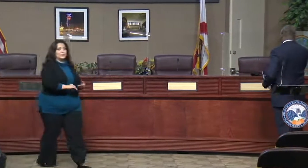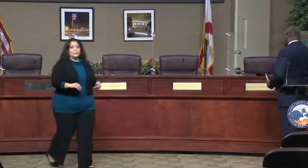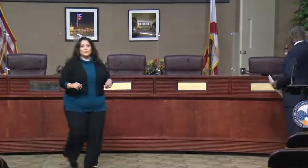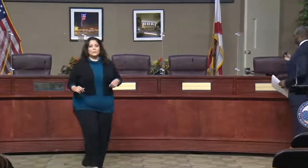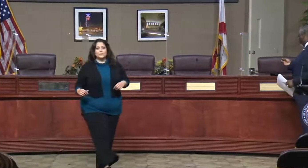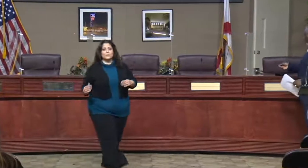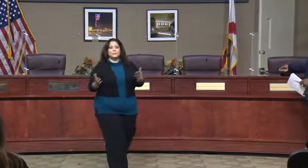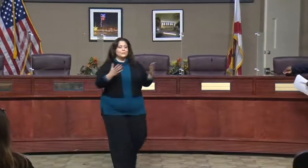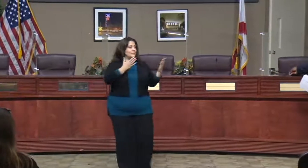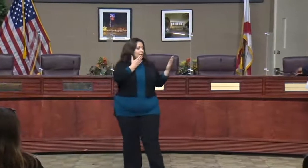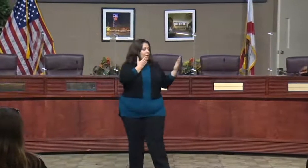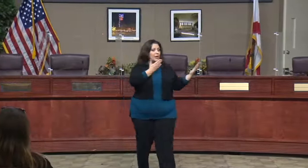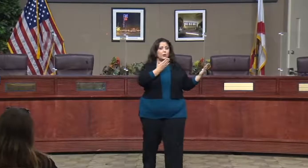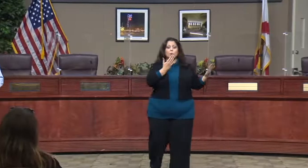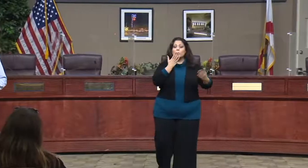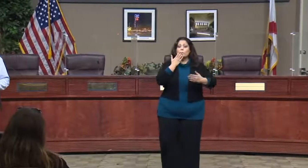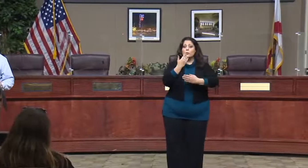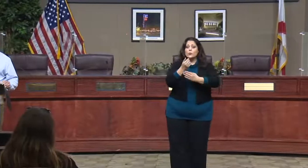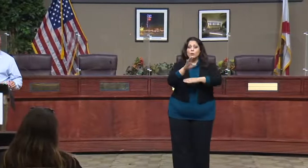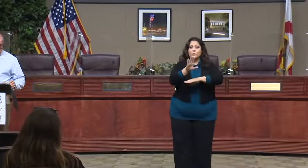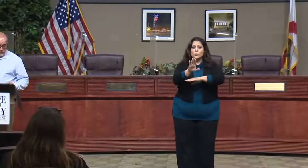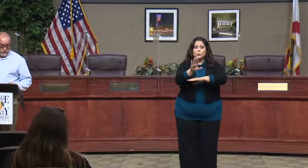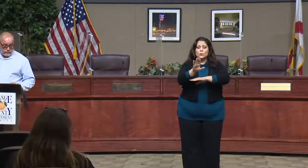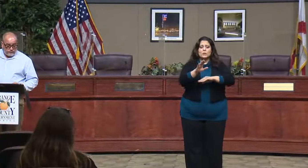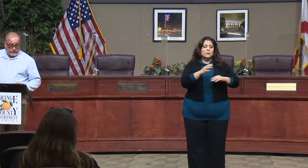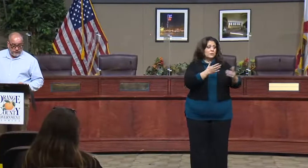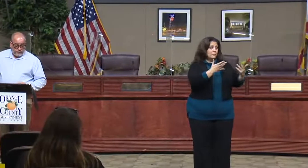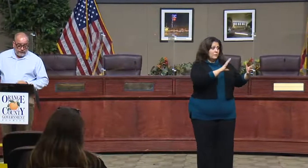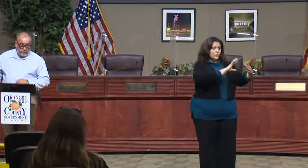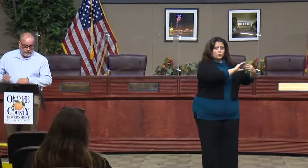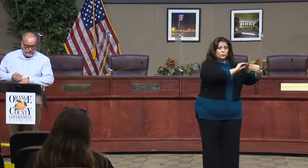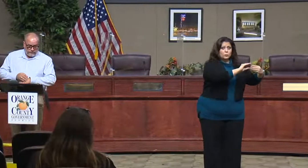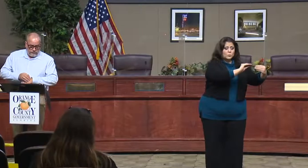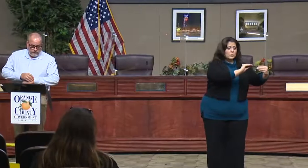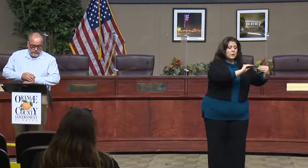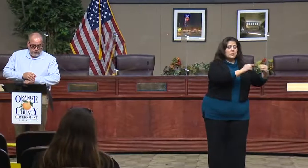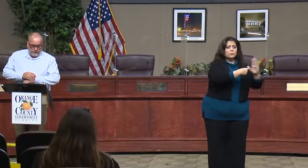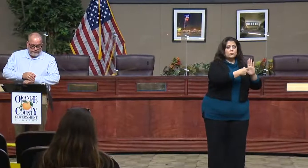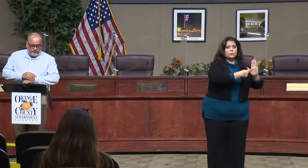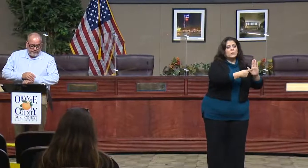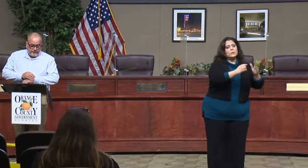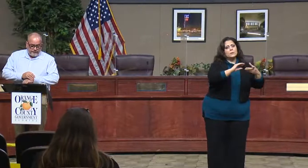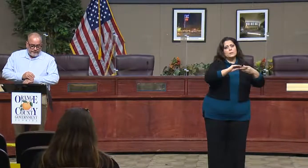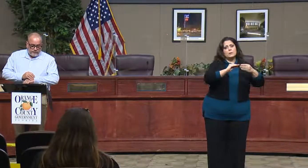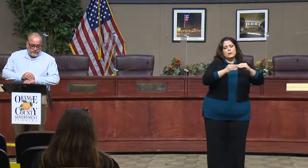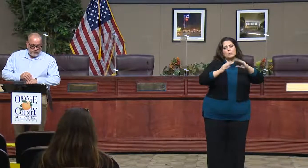everyone. As the Mayor mentioned, our total numbers are accumulative,